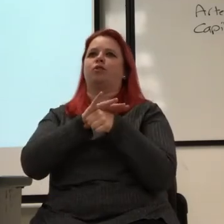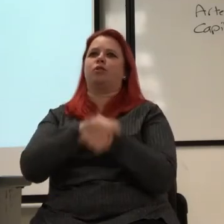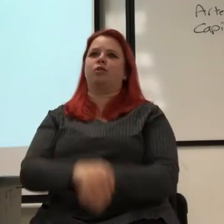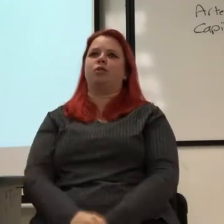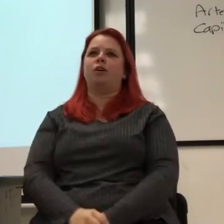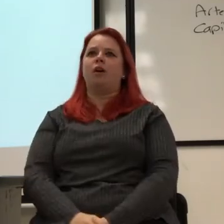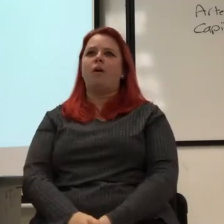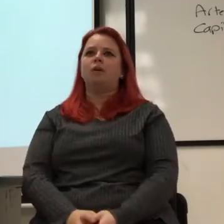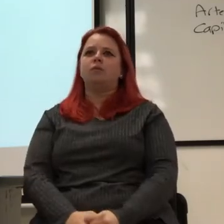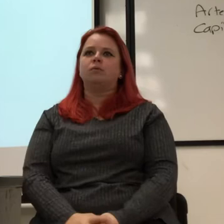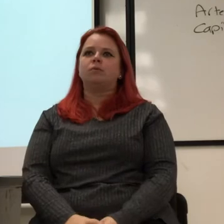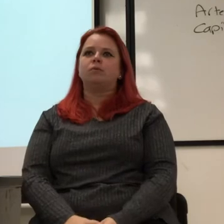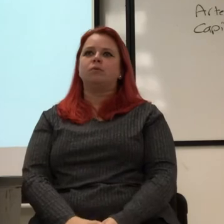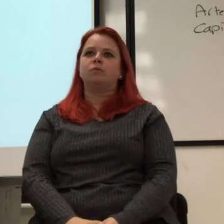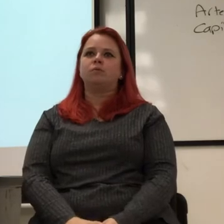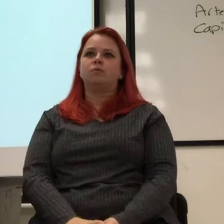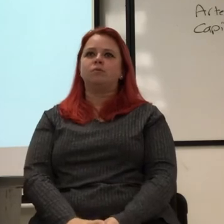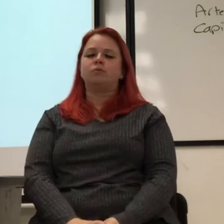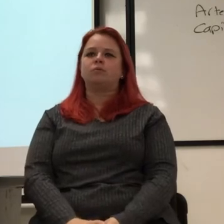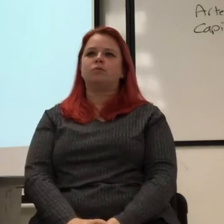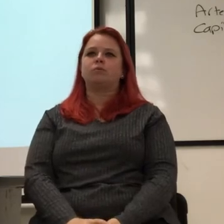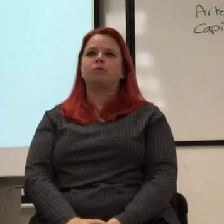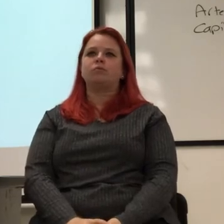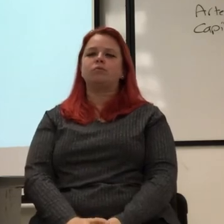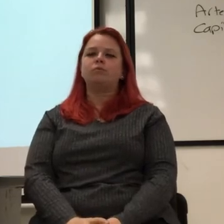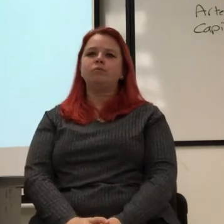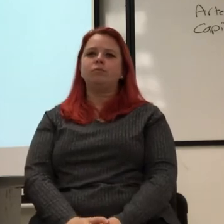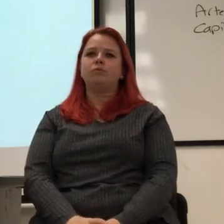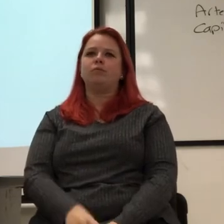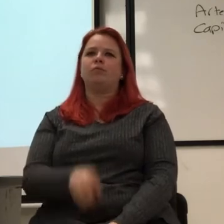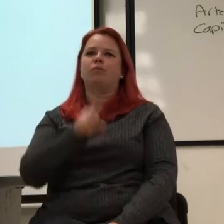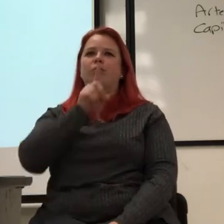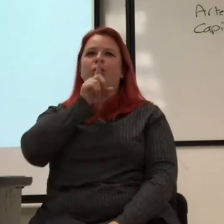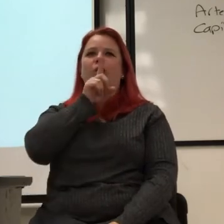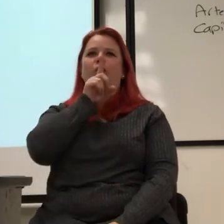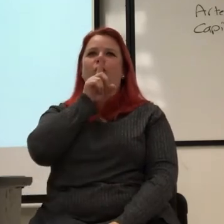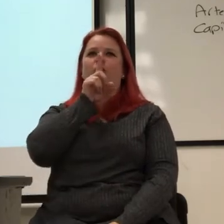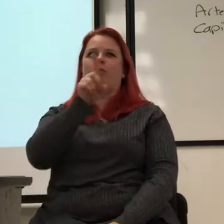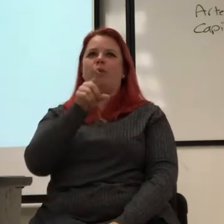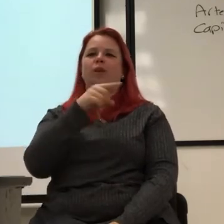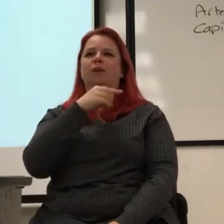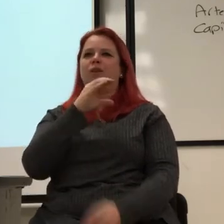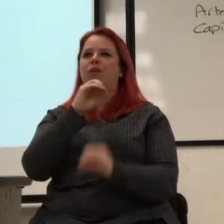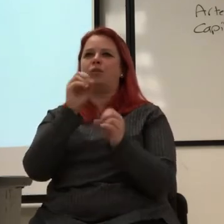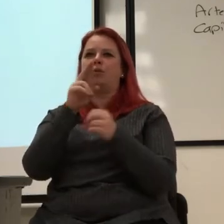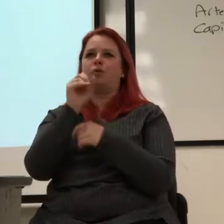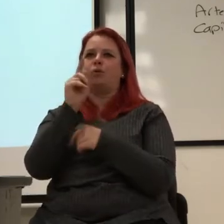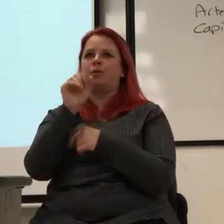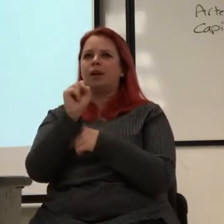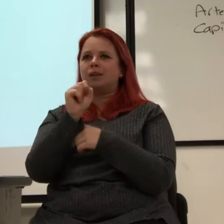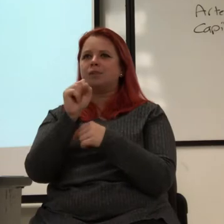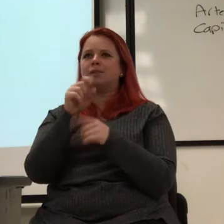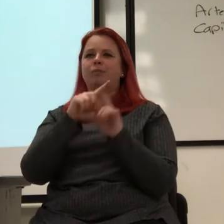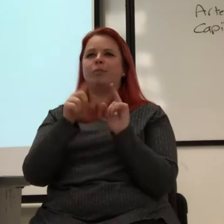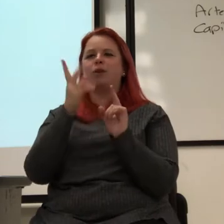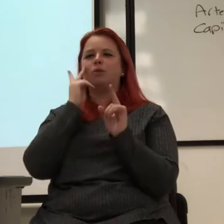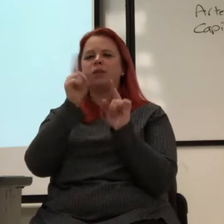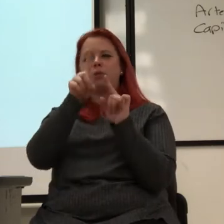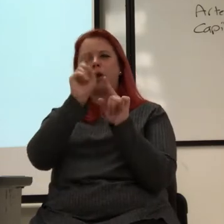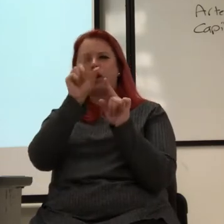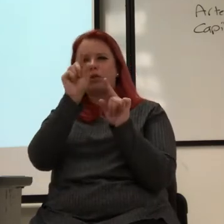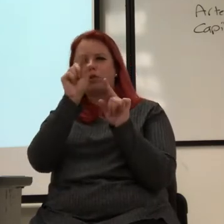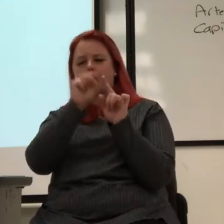blood pressure is given as a unitless number. But what that really is 120 over 80 is